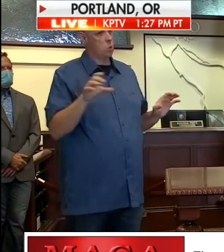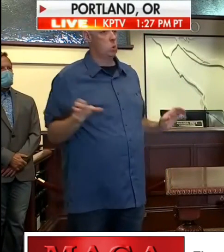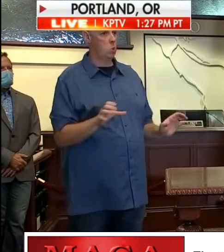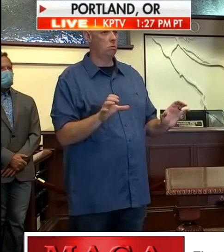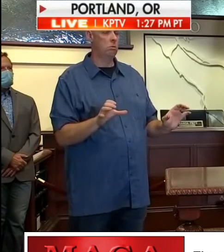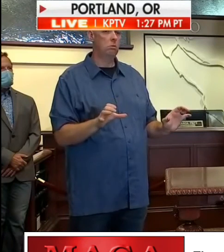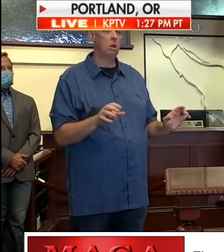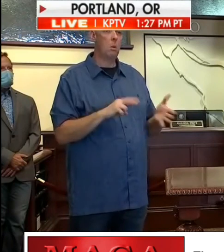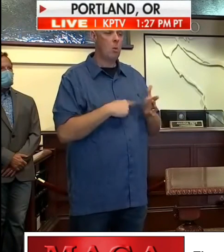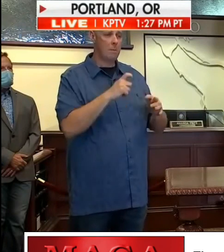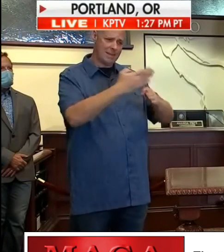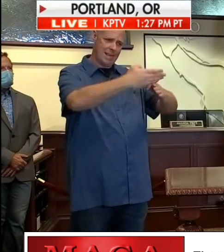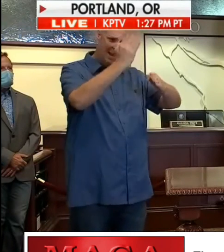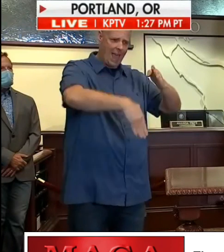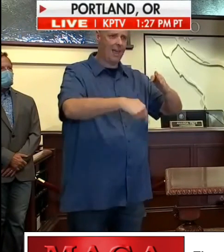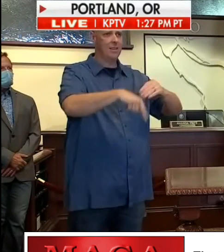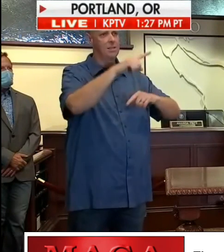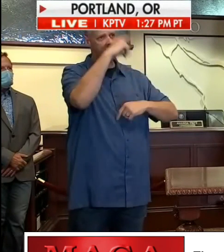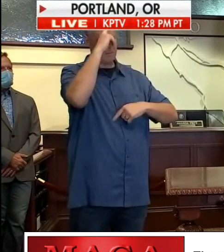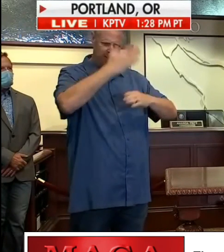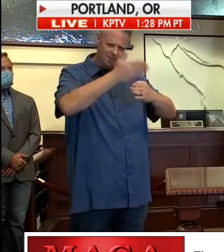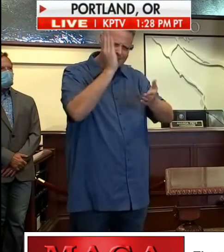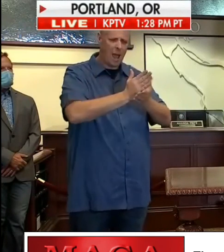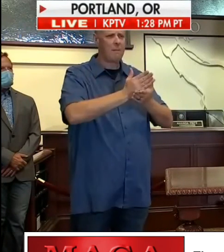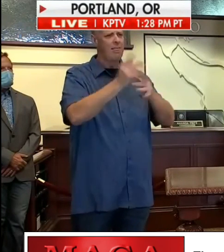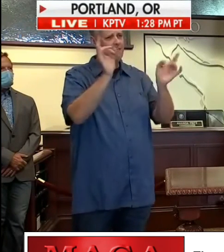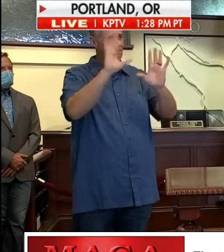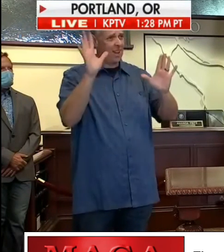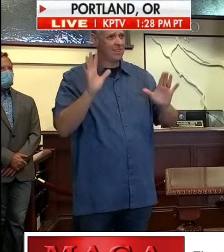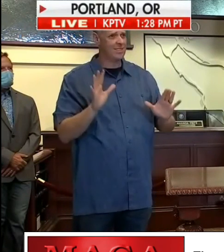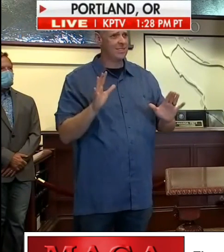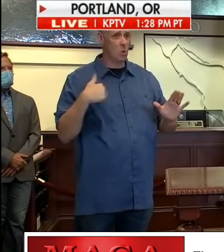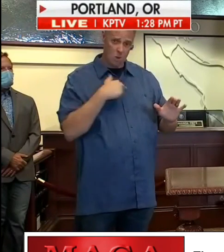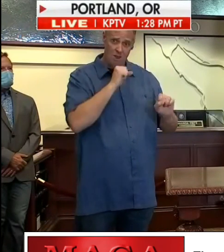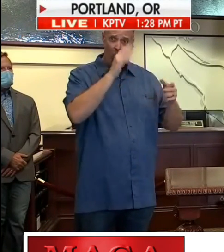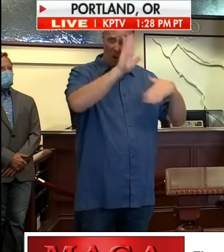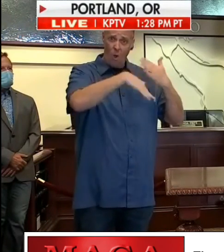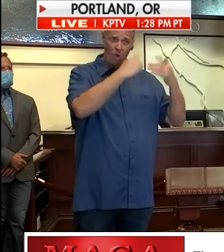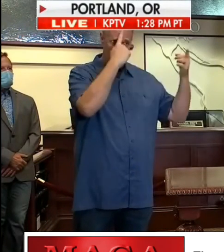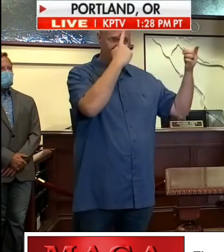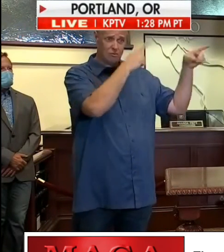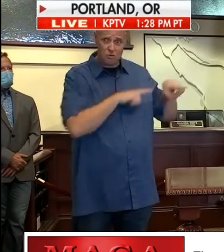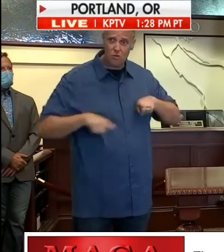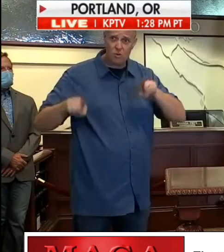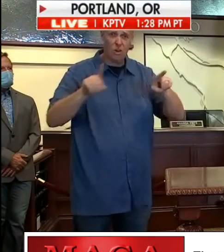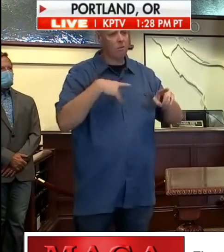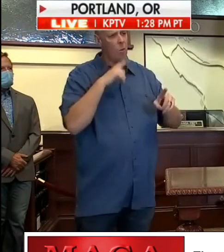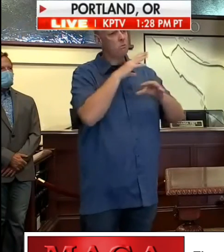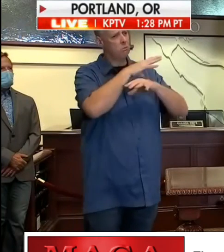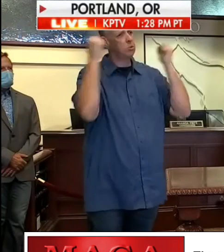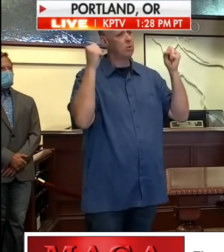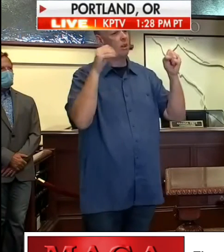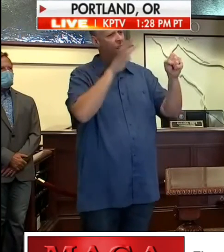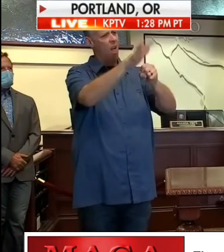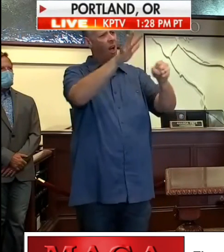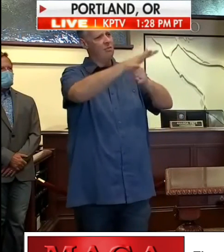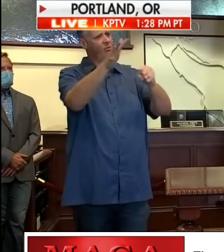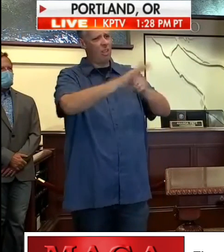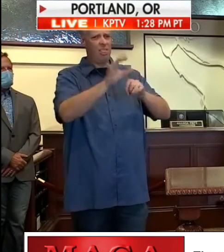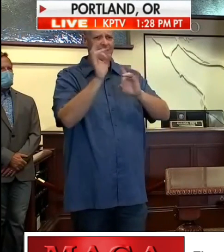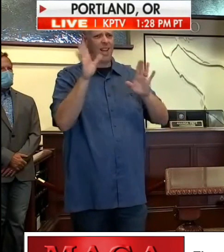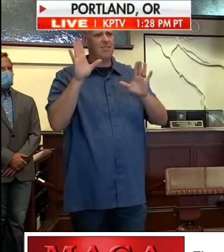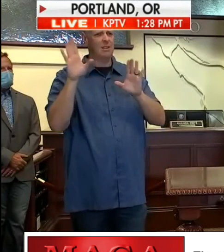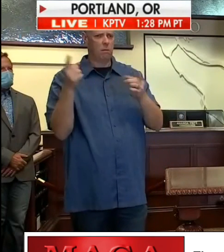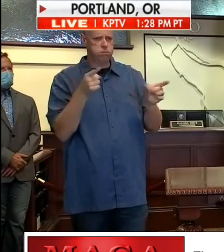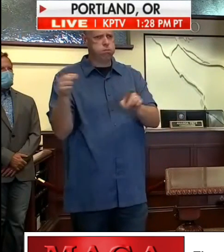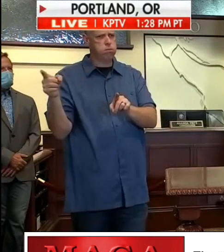I'm saying, let's end this summer. Let's end the violence. Let's commit to that. Is that something we can all agree on, that we are done with the violence? And now let's